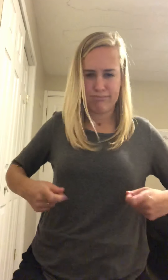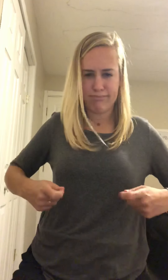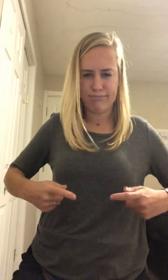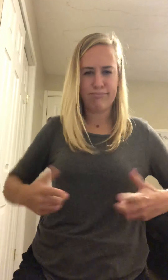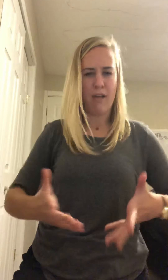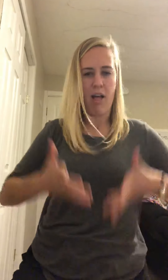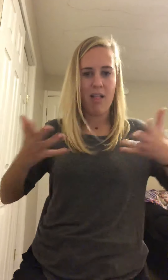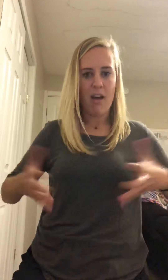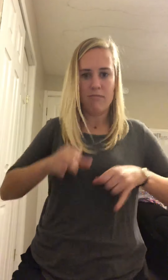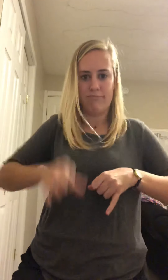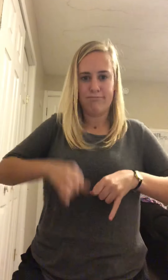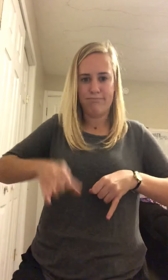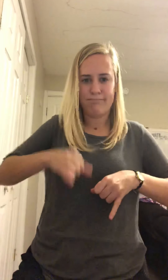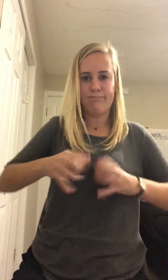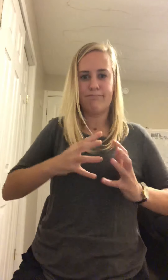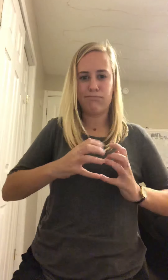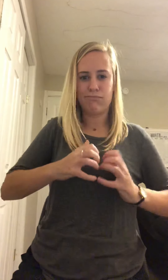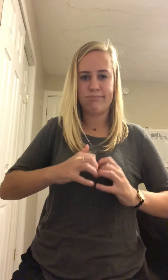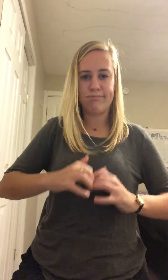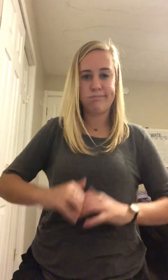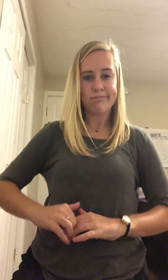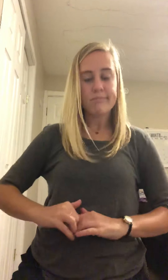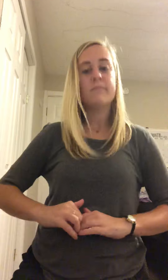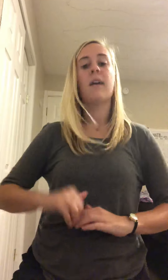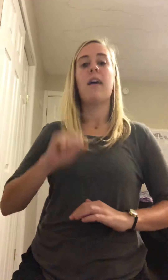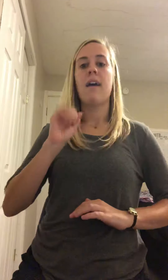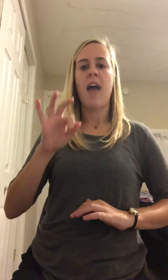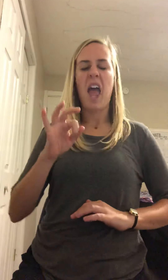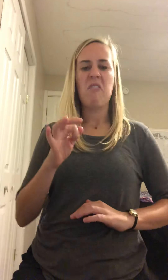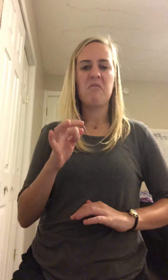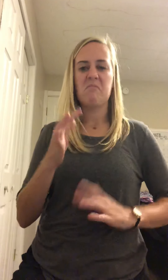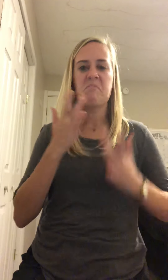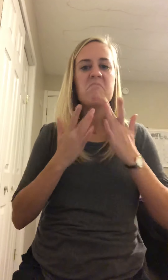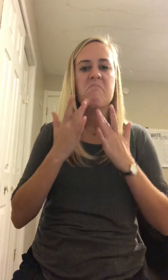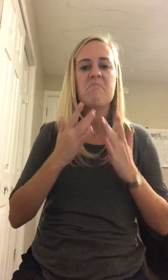much protein pass through to the small intestines more readily.